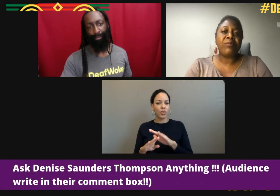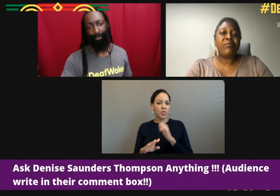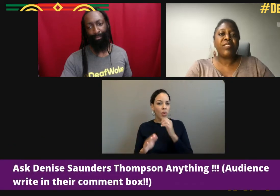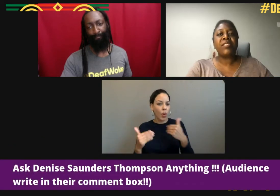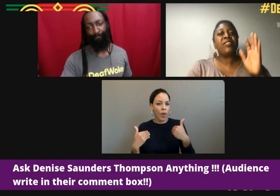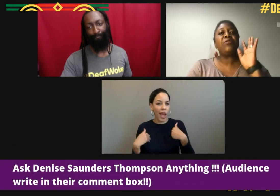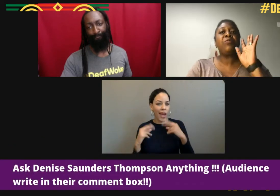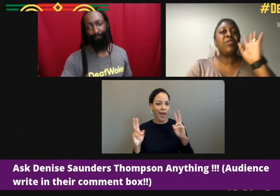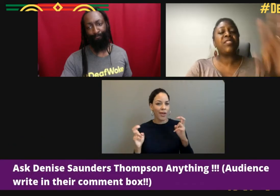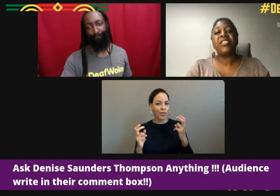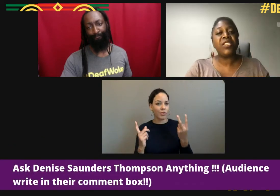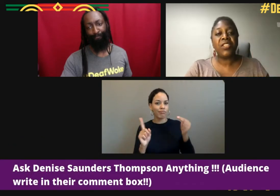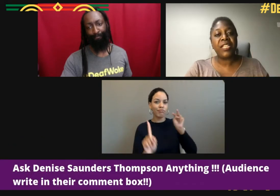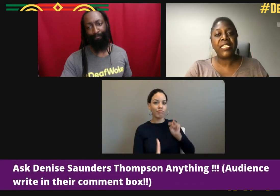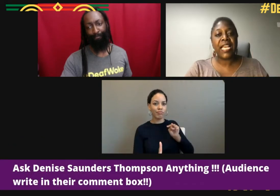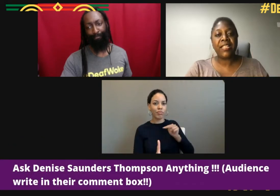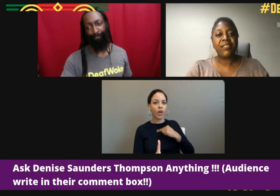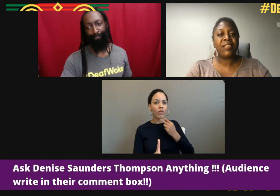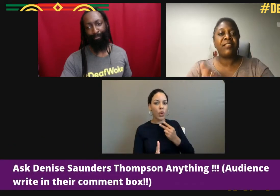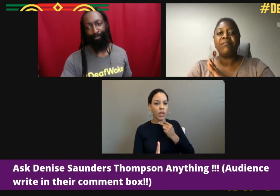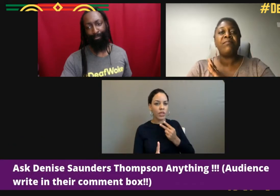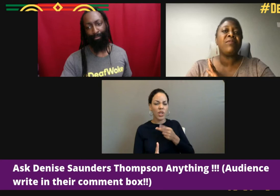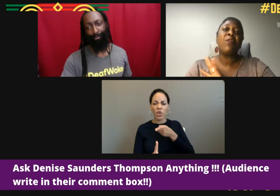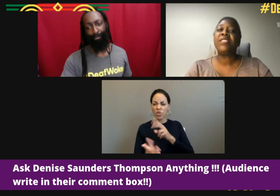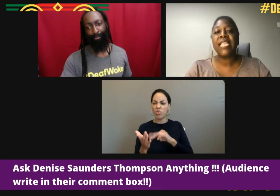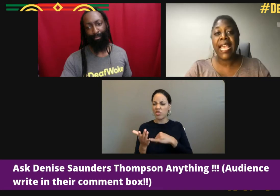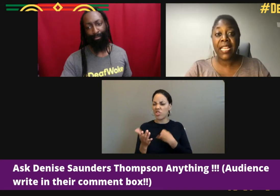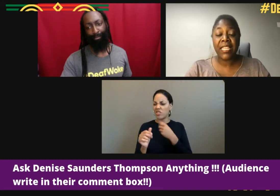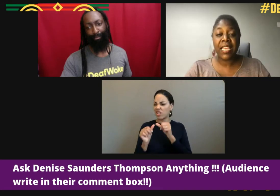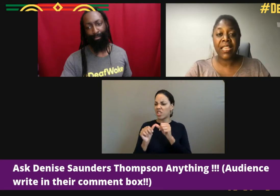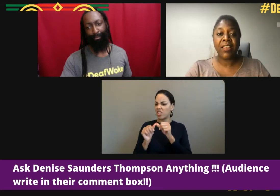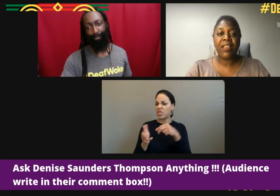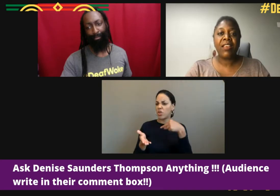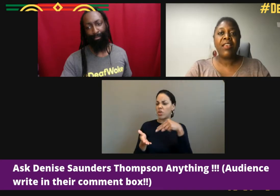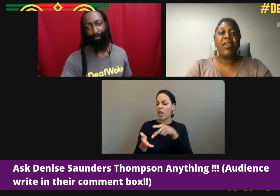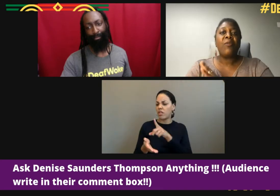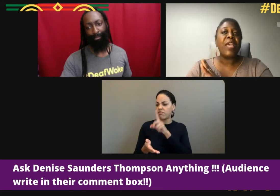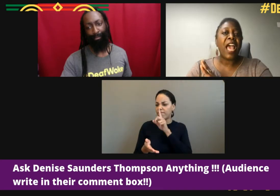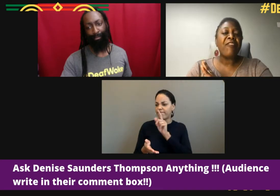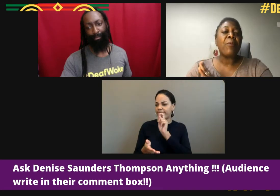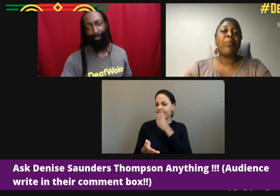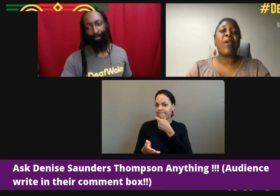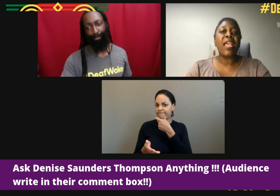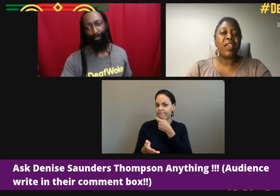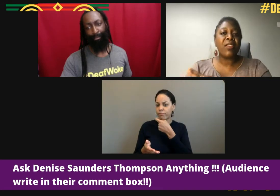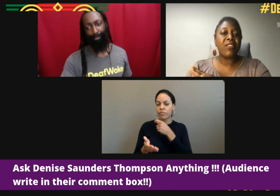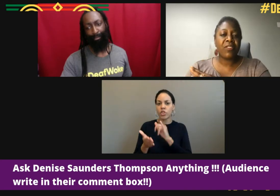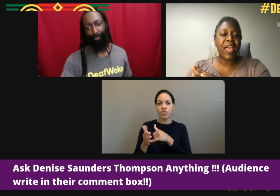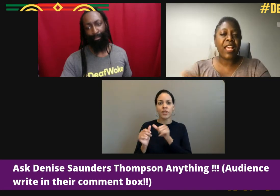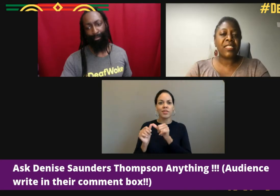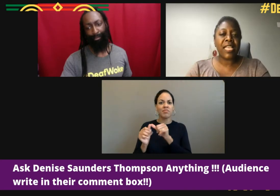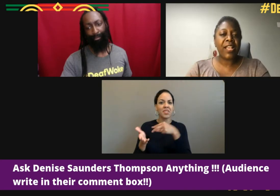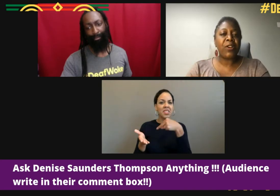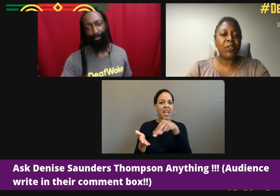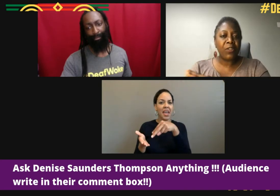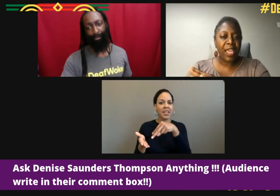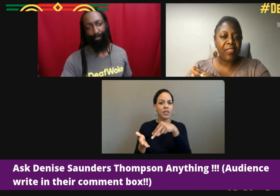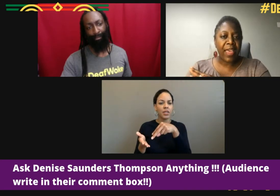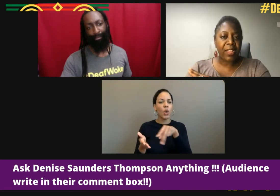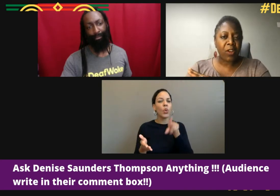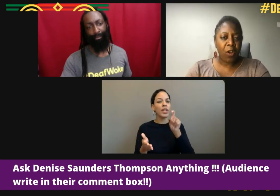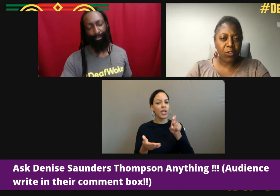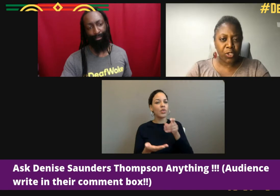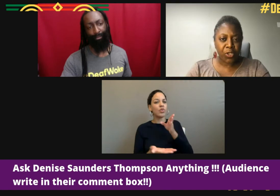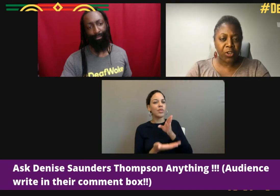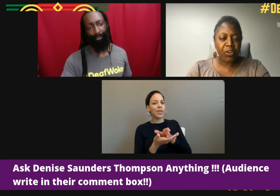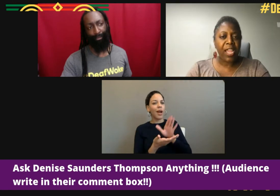know, you just continue to dance and don't say anything. We have to break that cycle and